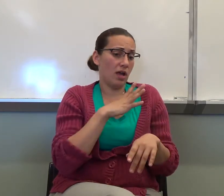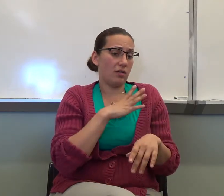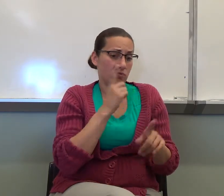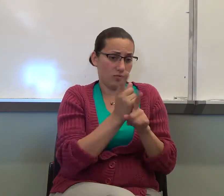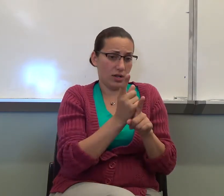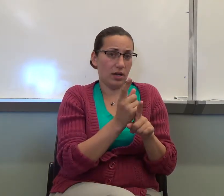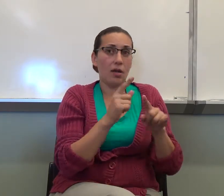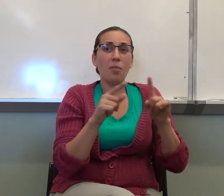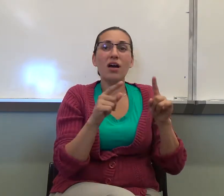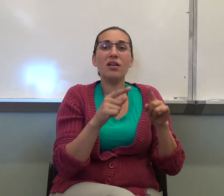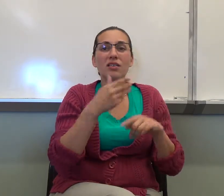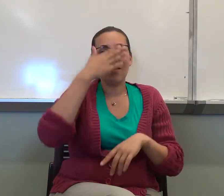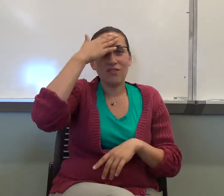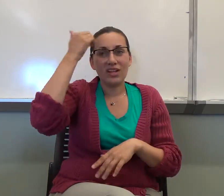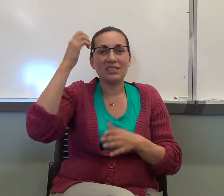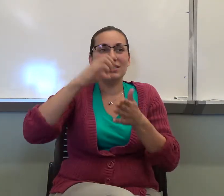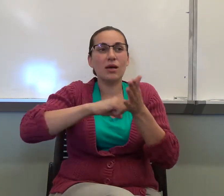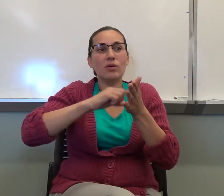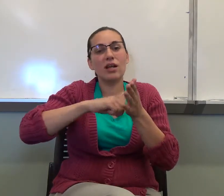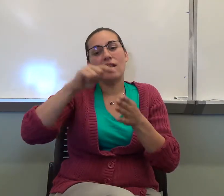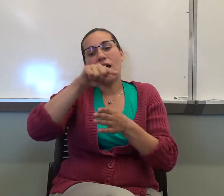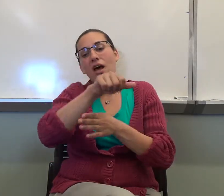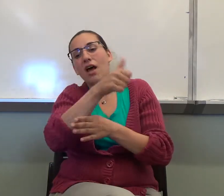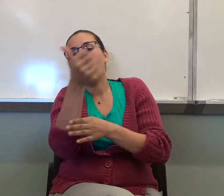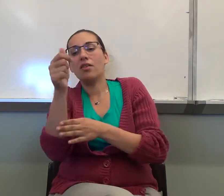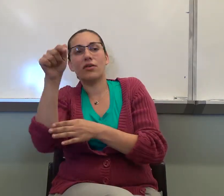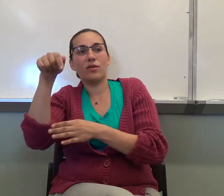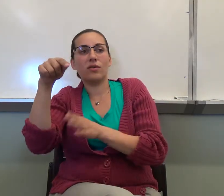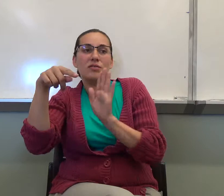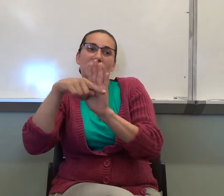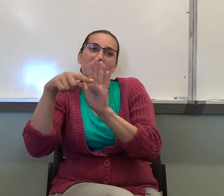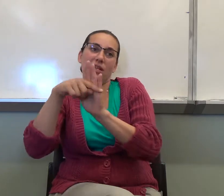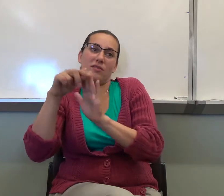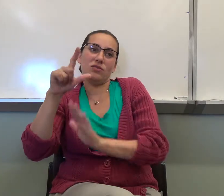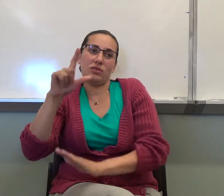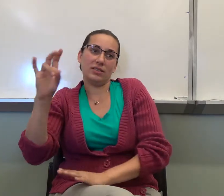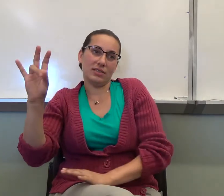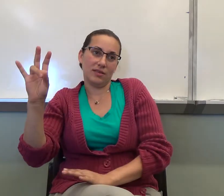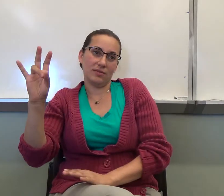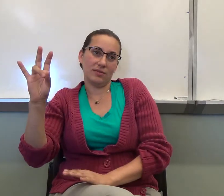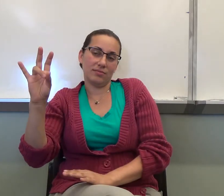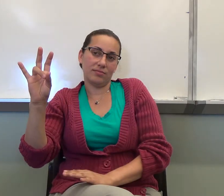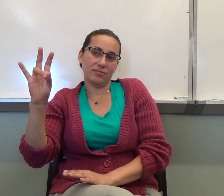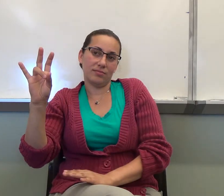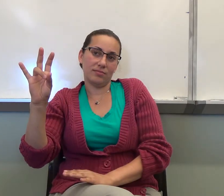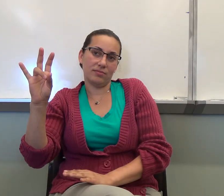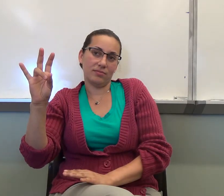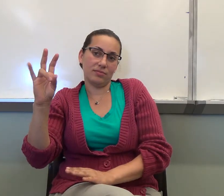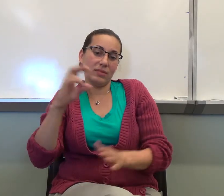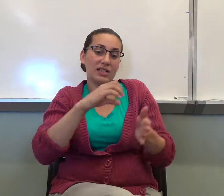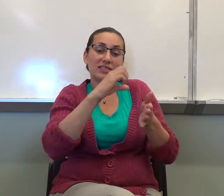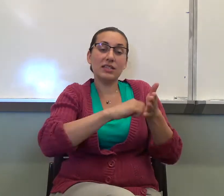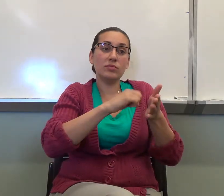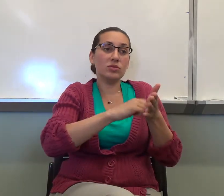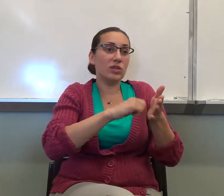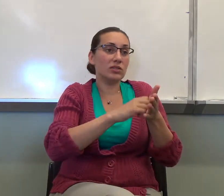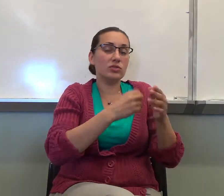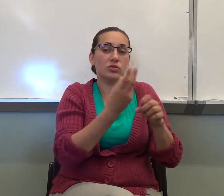to subtract that one. It's also minus 27. The subtraction applies to the 27 also. That's what